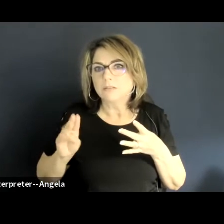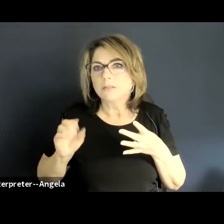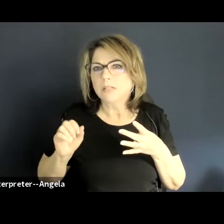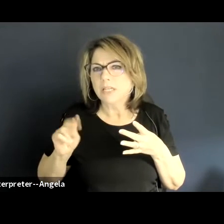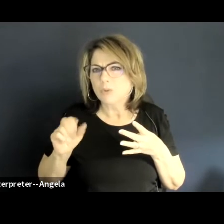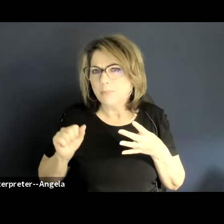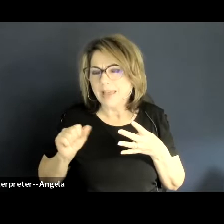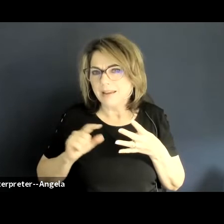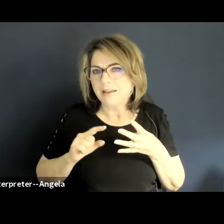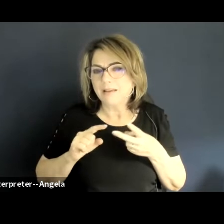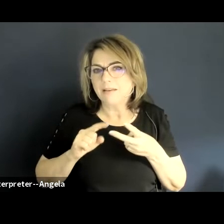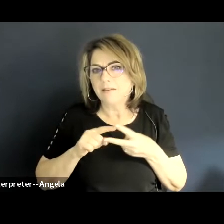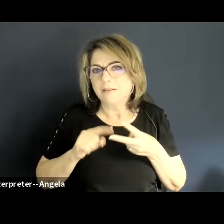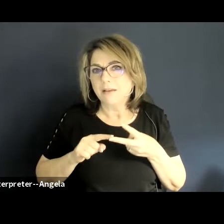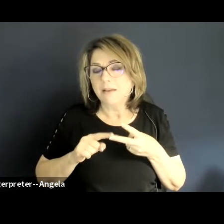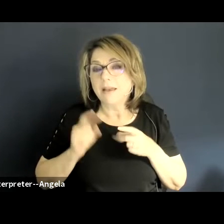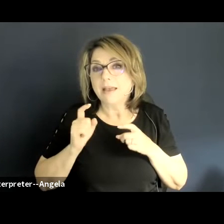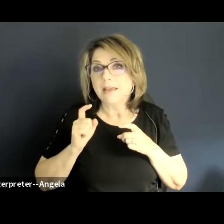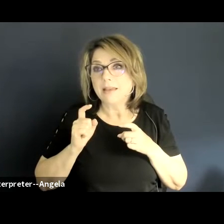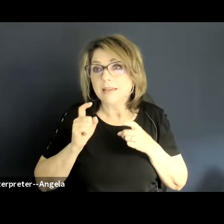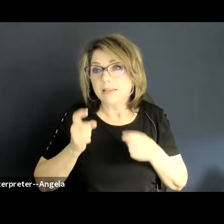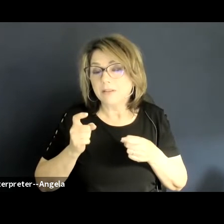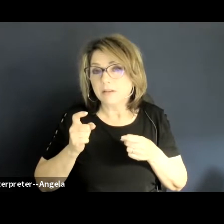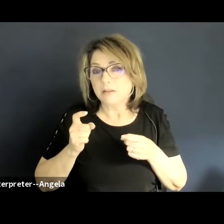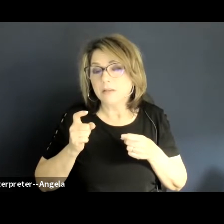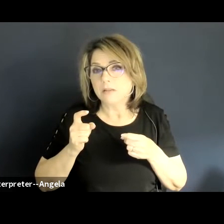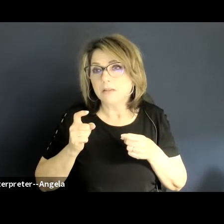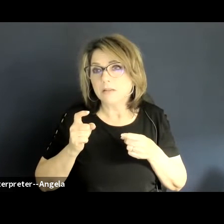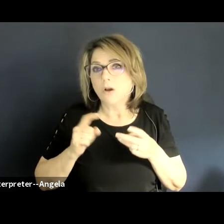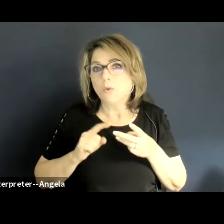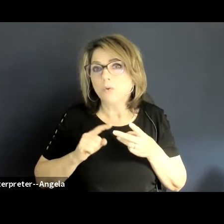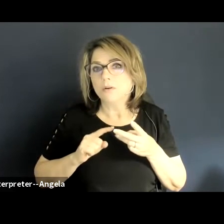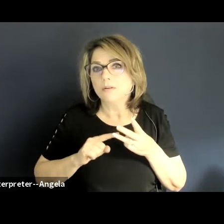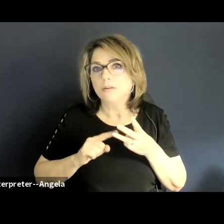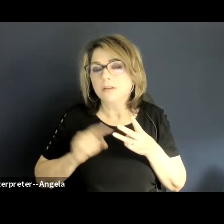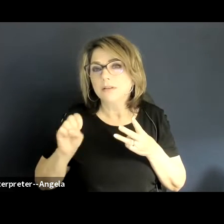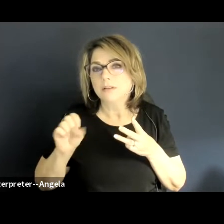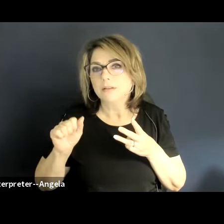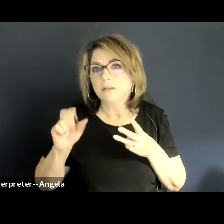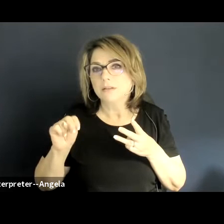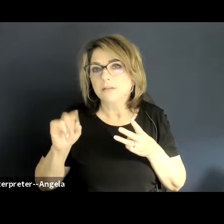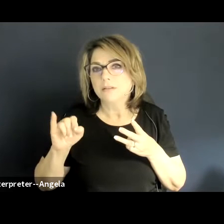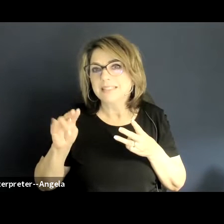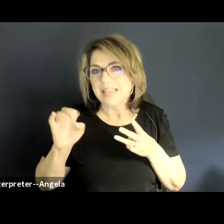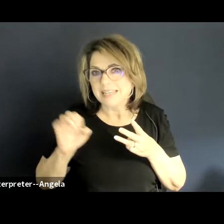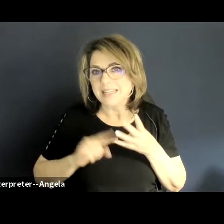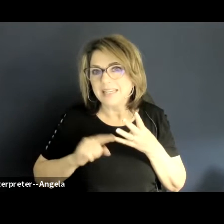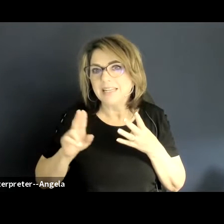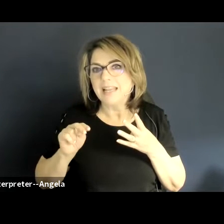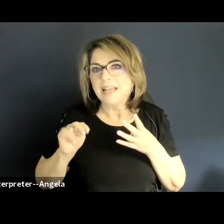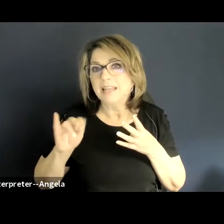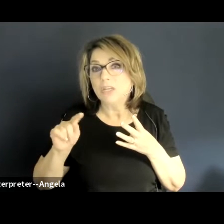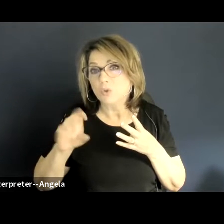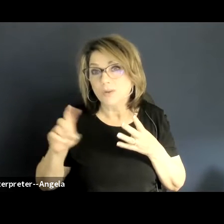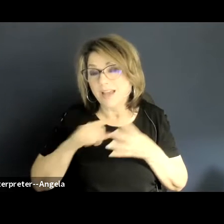were awarded. There were Blue Cross Blue Shield, Humana, Centene, and United. Each one